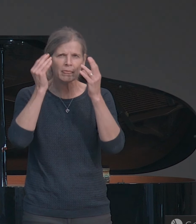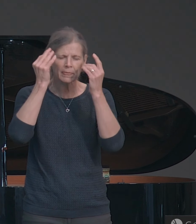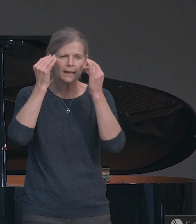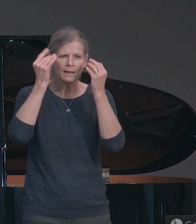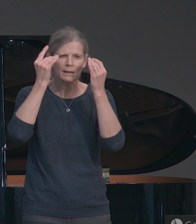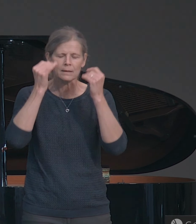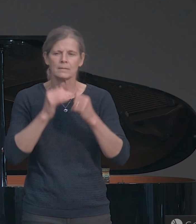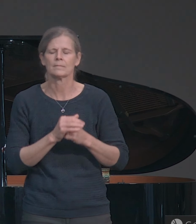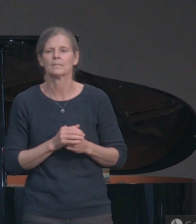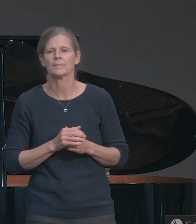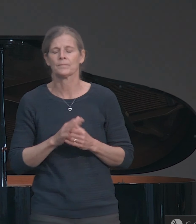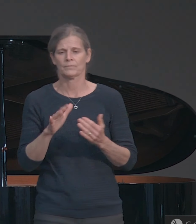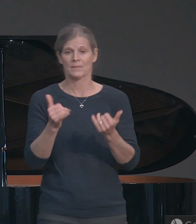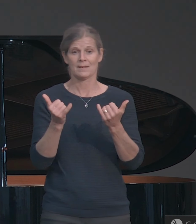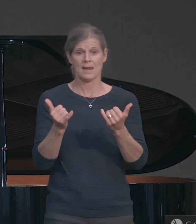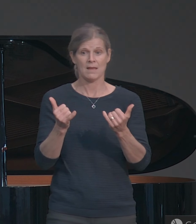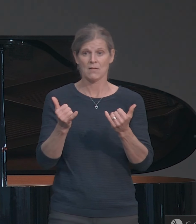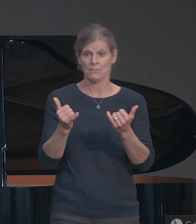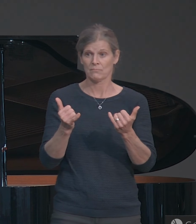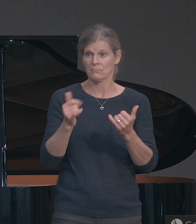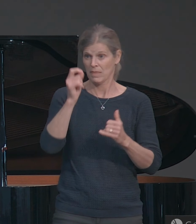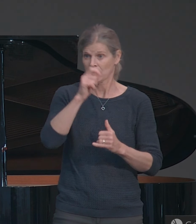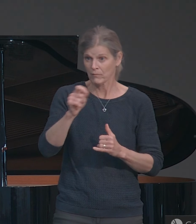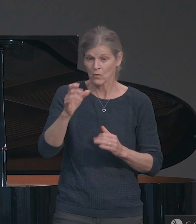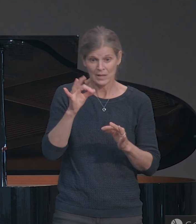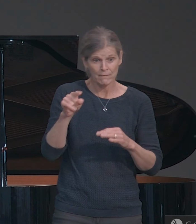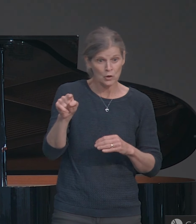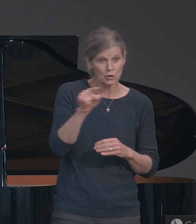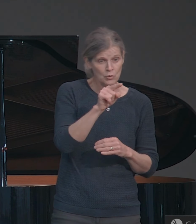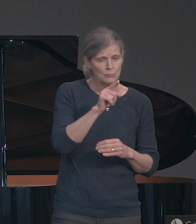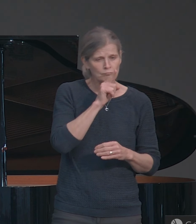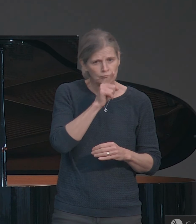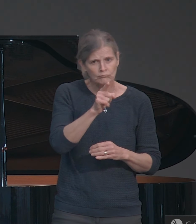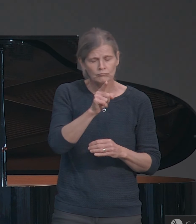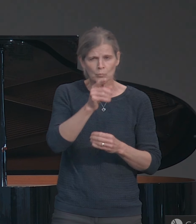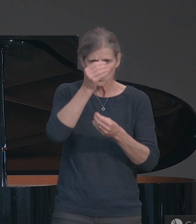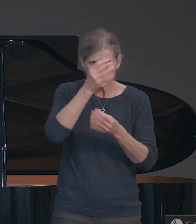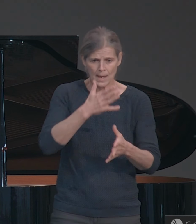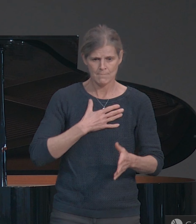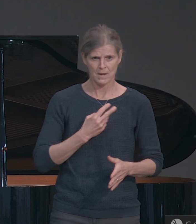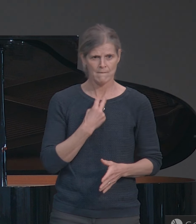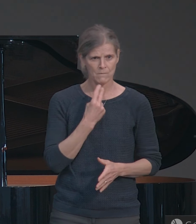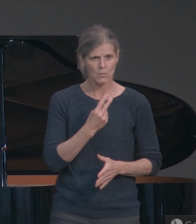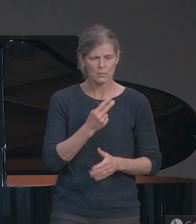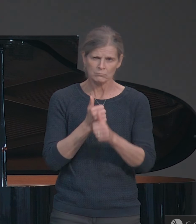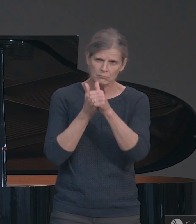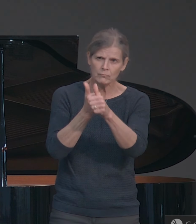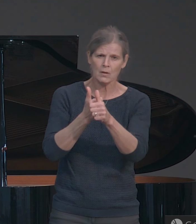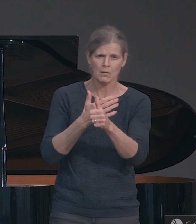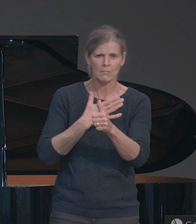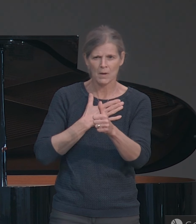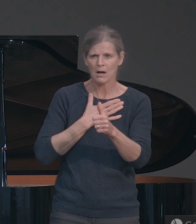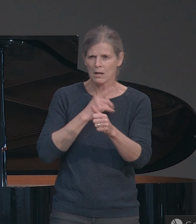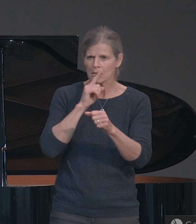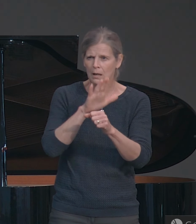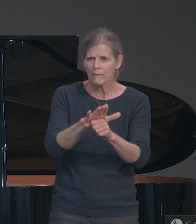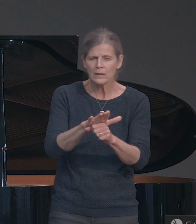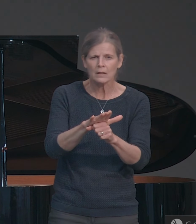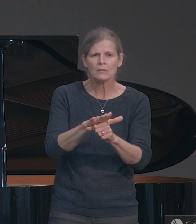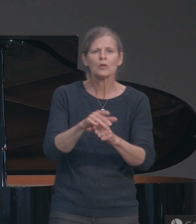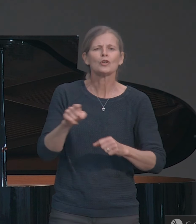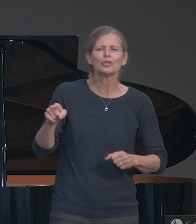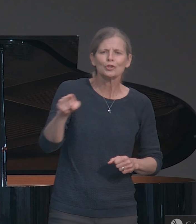them. "Now, therefore, if you will indeed obey my voice and keep my covenant, you shall be